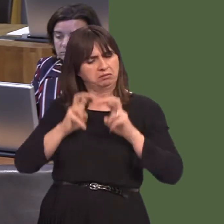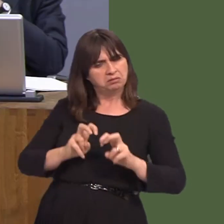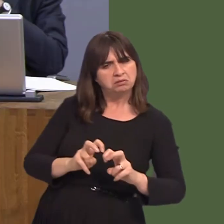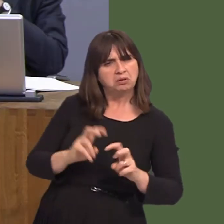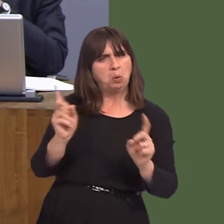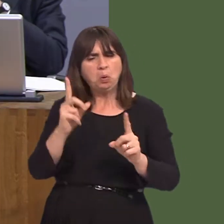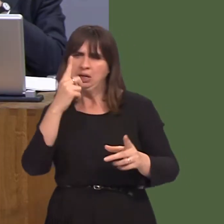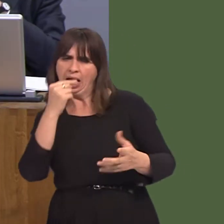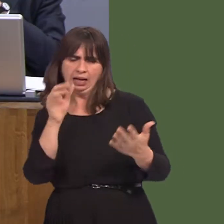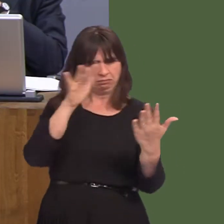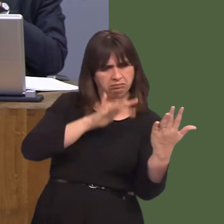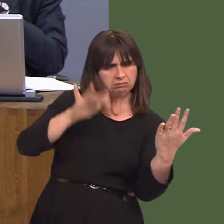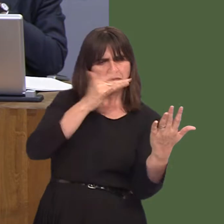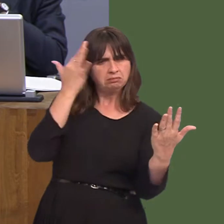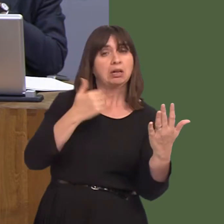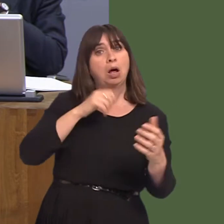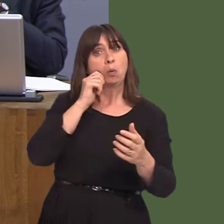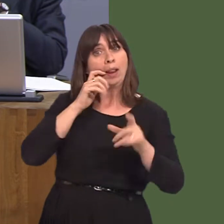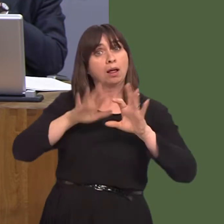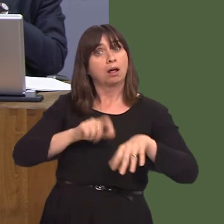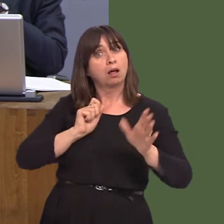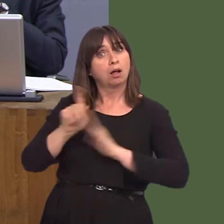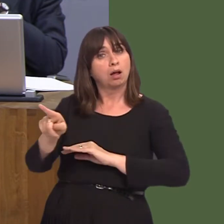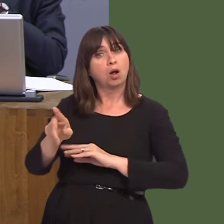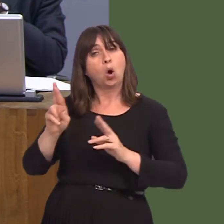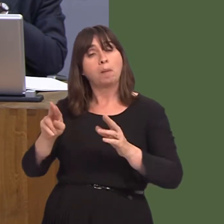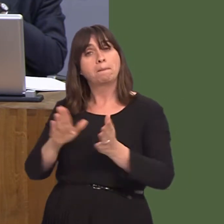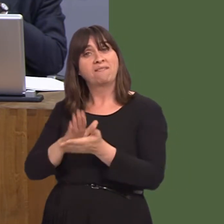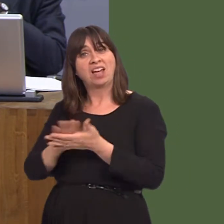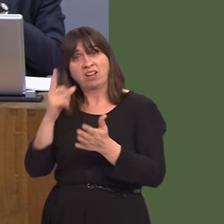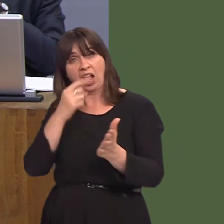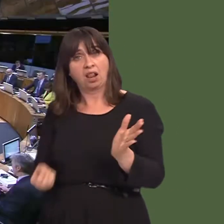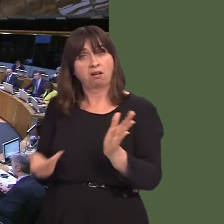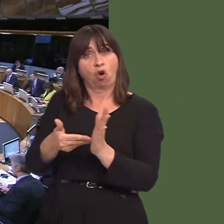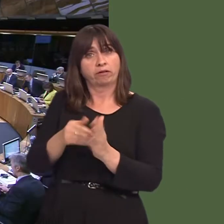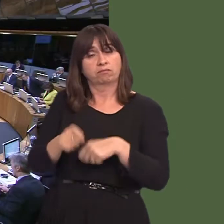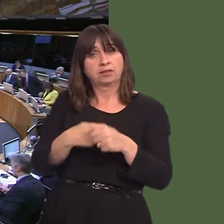anything we can see in order to move Milford Haven up the list.